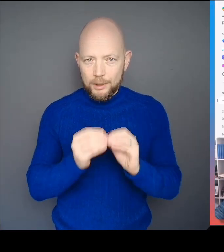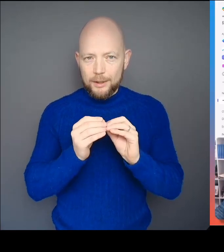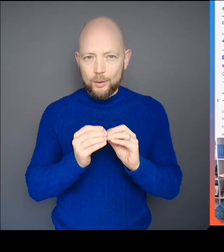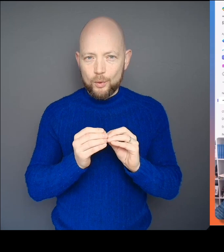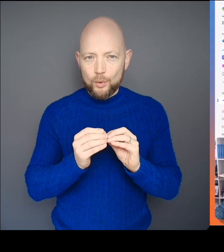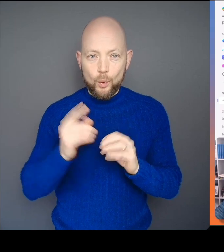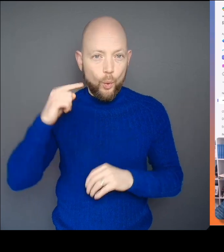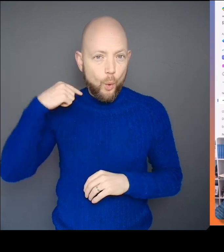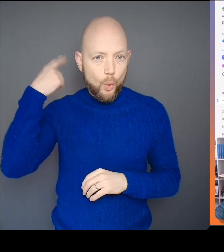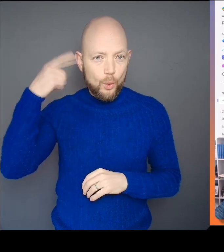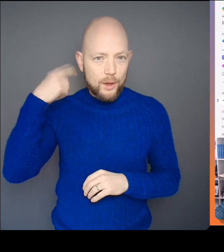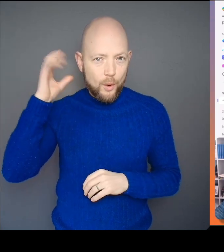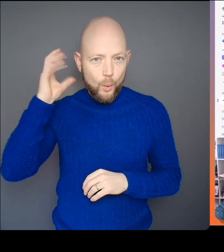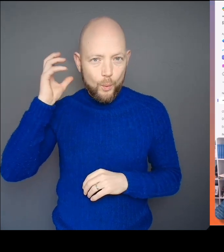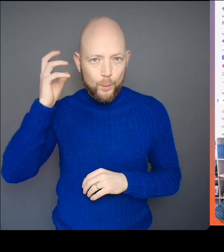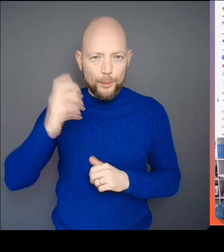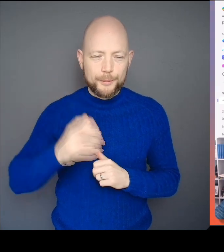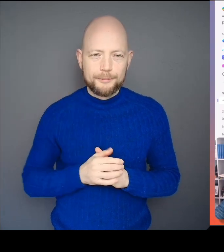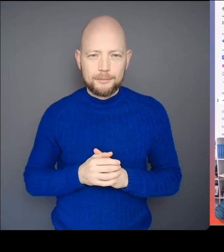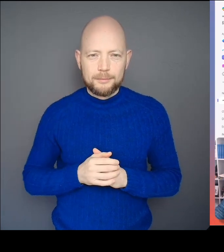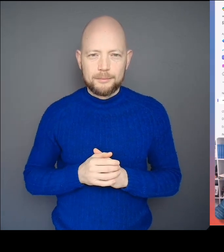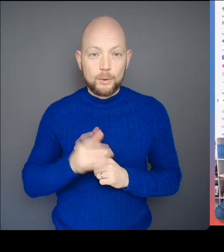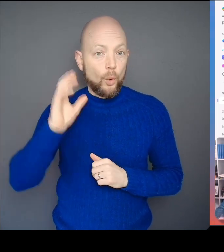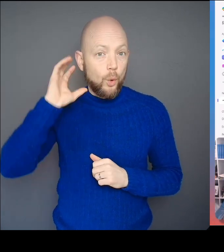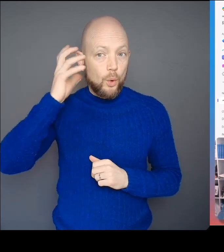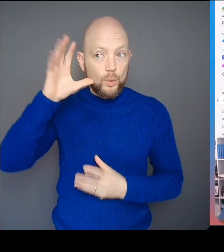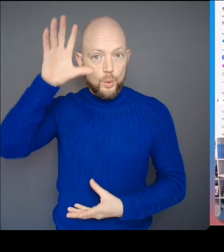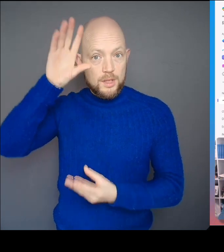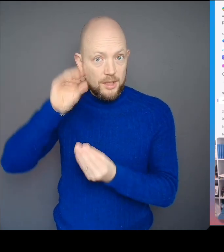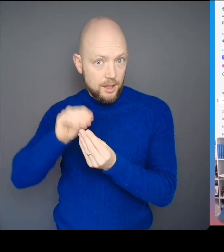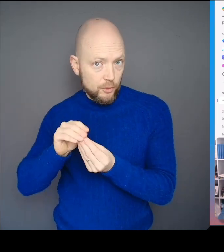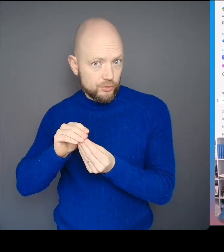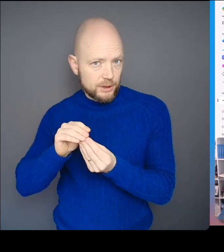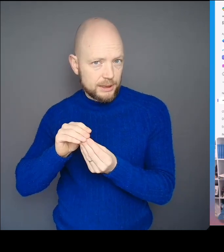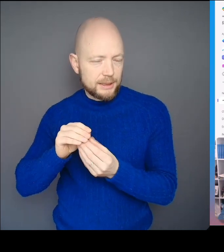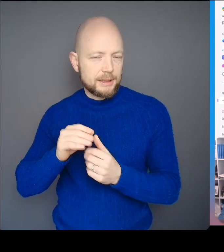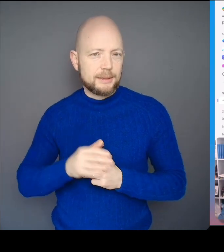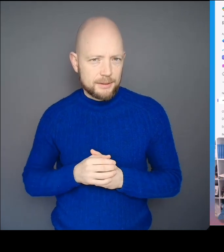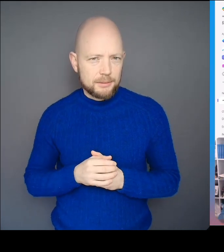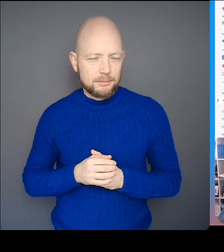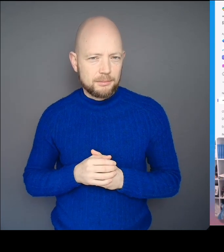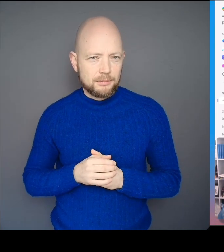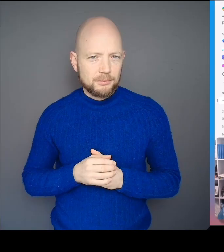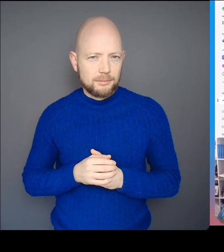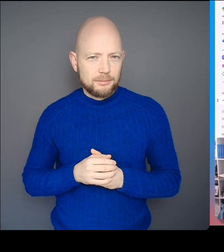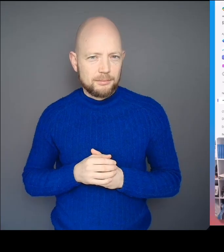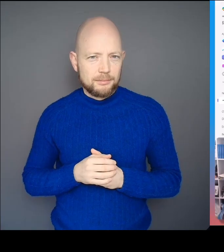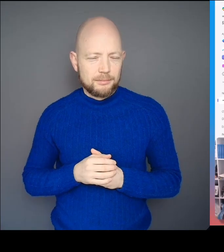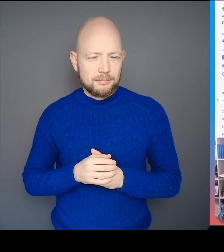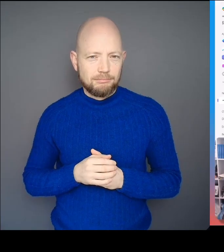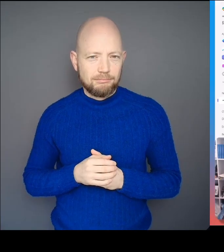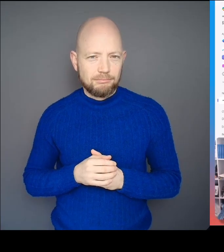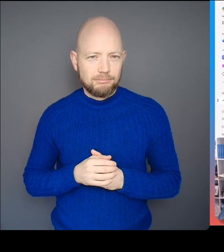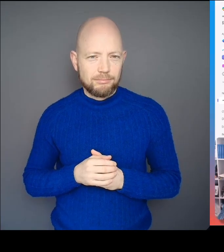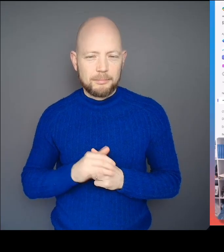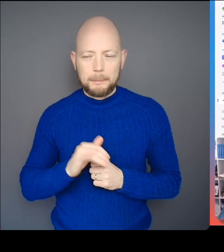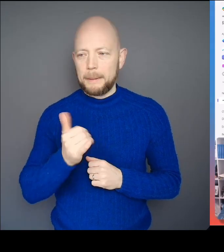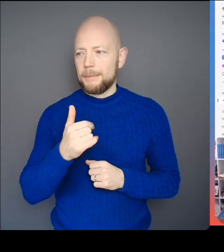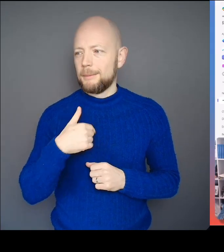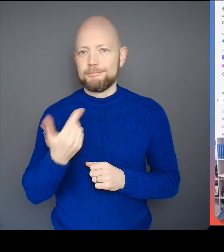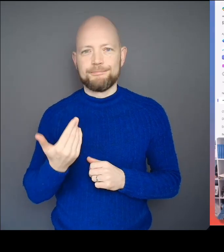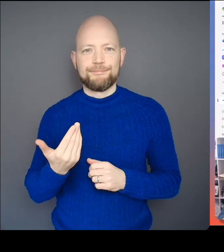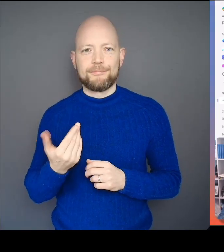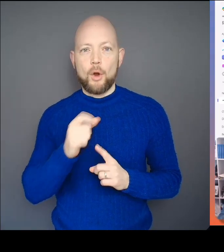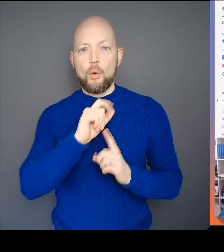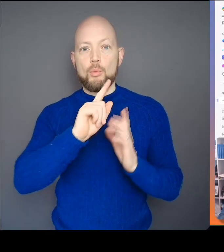Ava, let's go for a short one and generate audio. So this will give you a summary of everything that's going on here. So this is